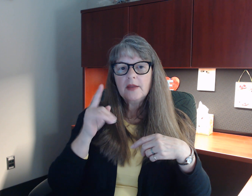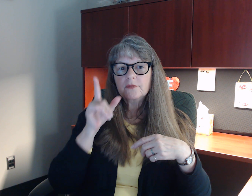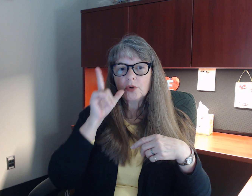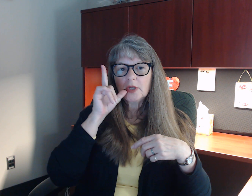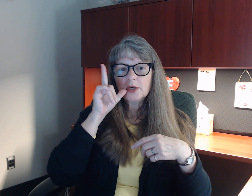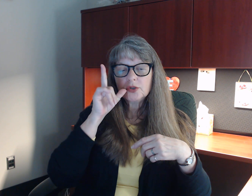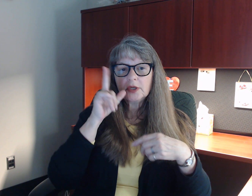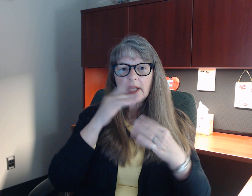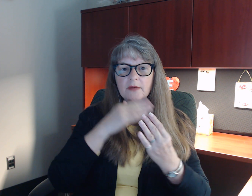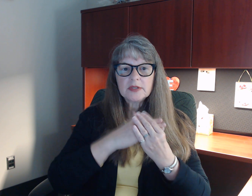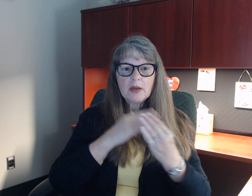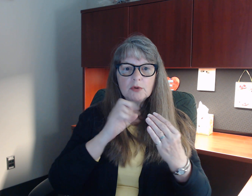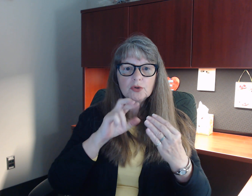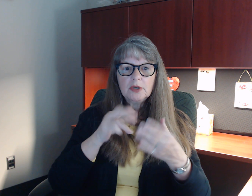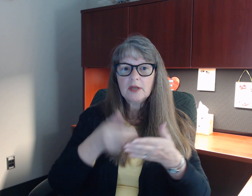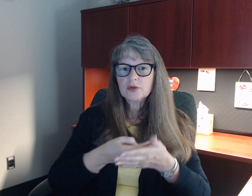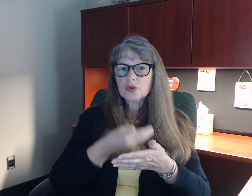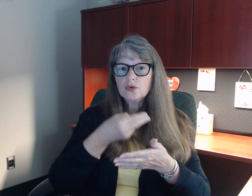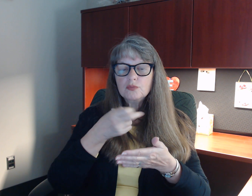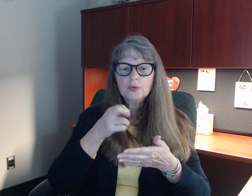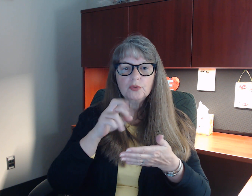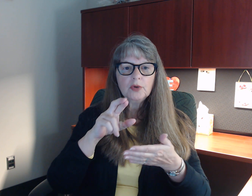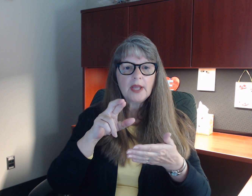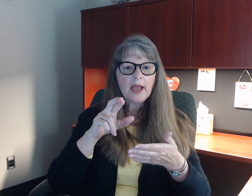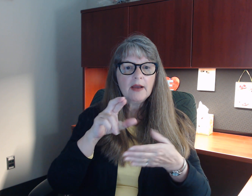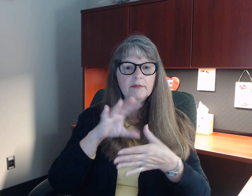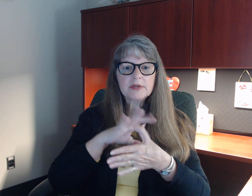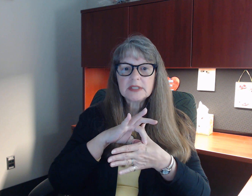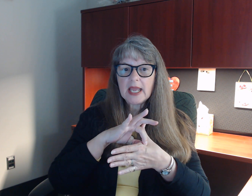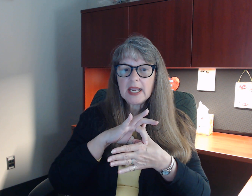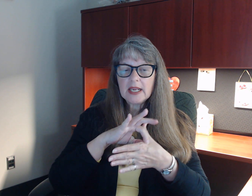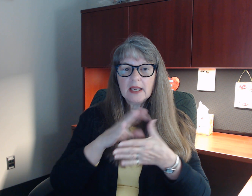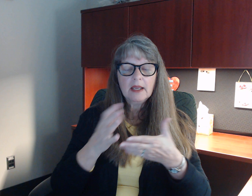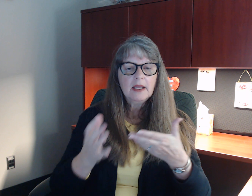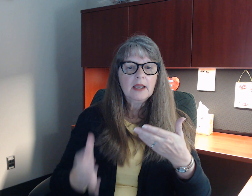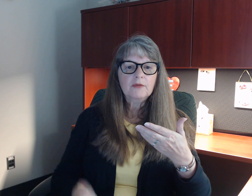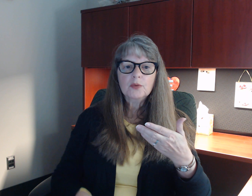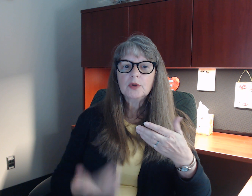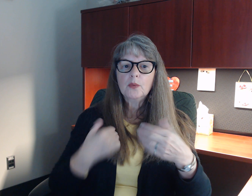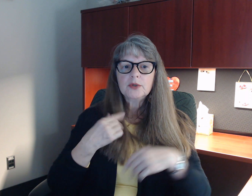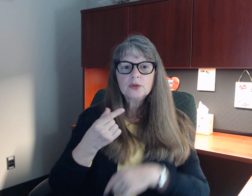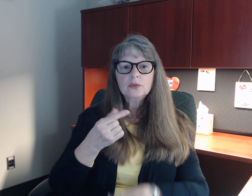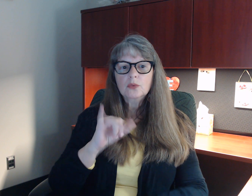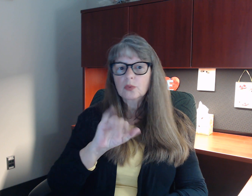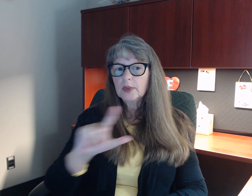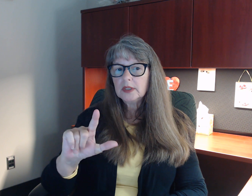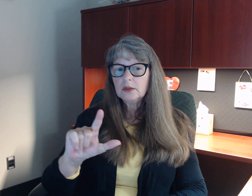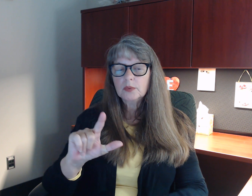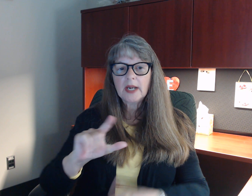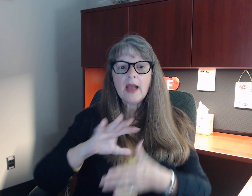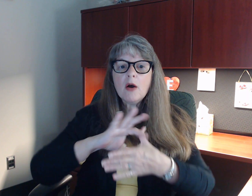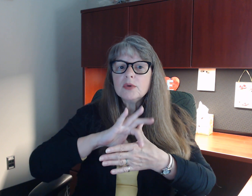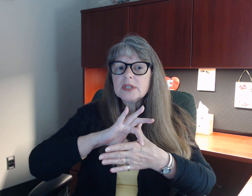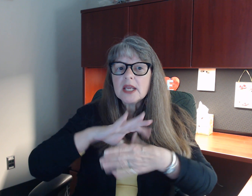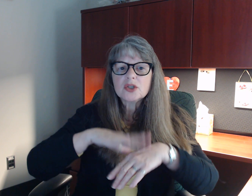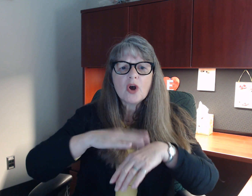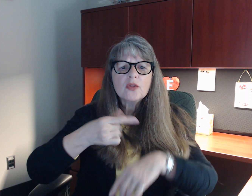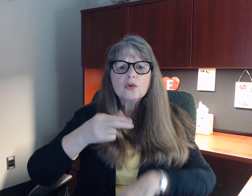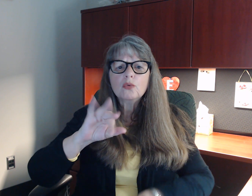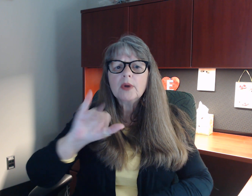for lunch, you can have a sandwich, or you can have soup, or you can have steak. If you were going to grill, we're gonna have steaks on the